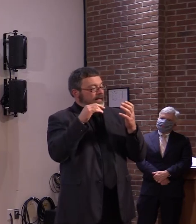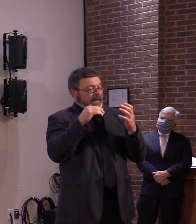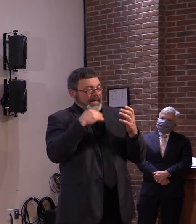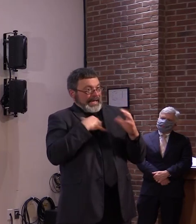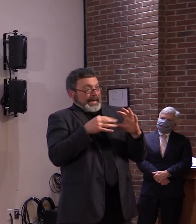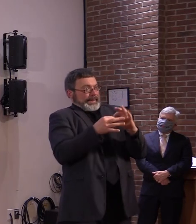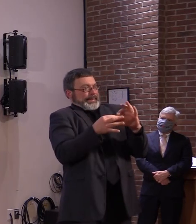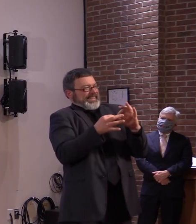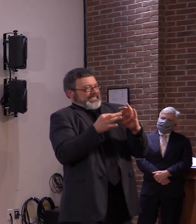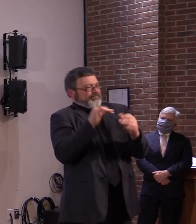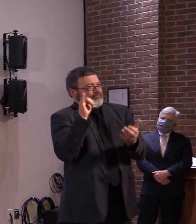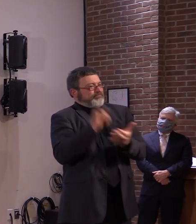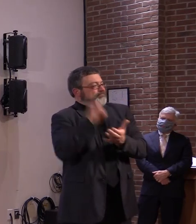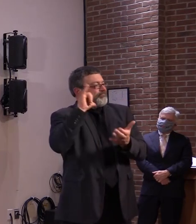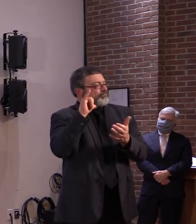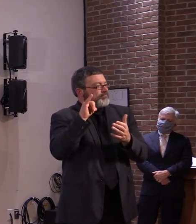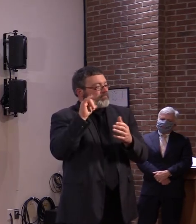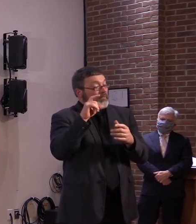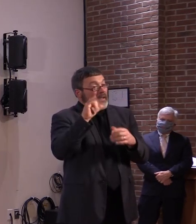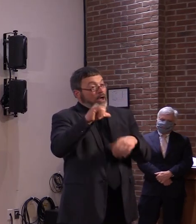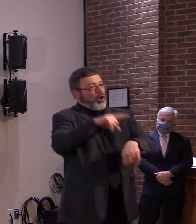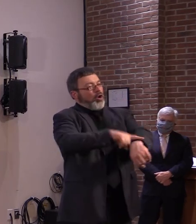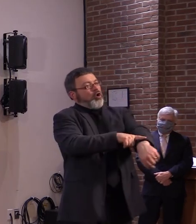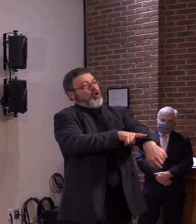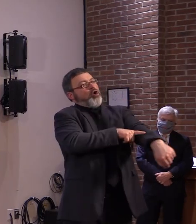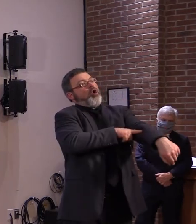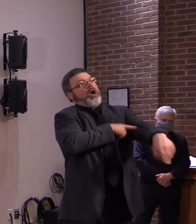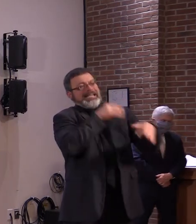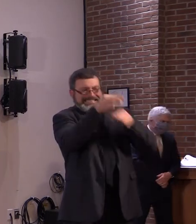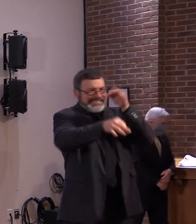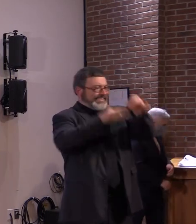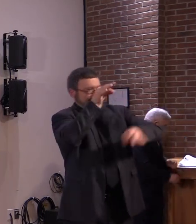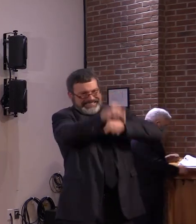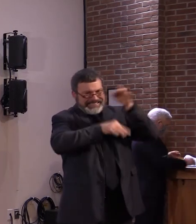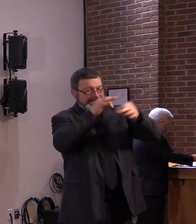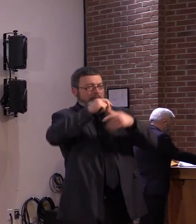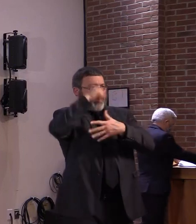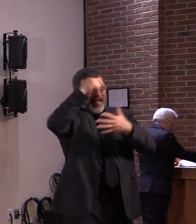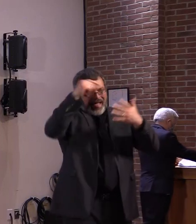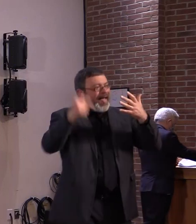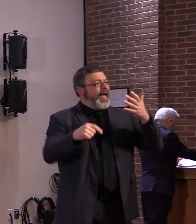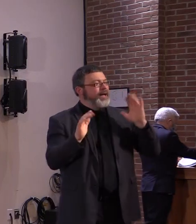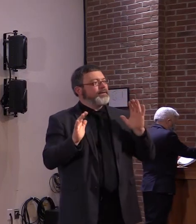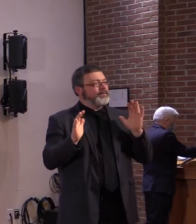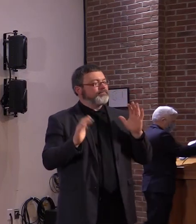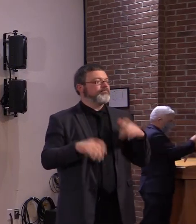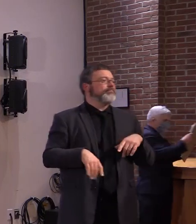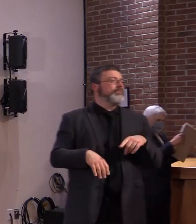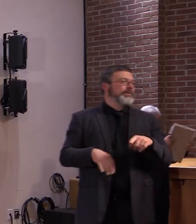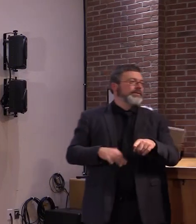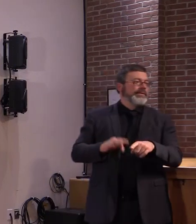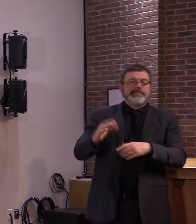much lengthier dissertation. All right, great. Well, thank you both very much.